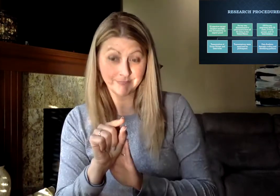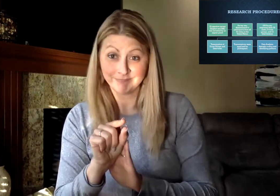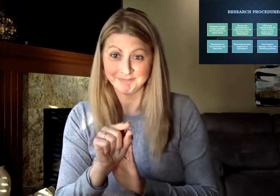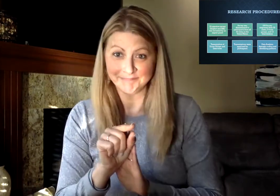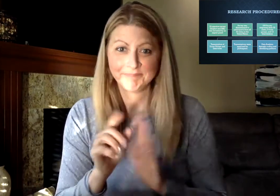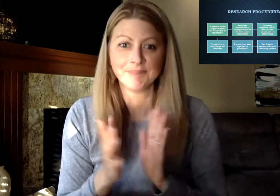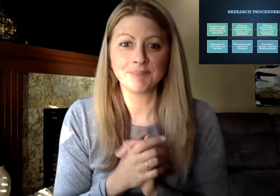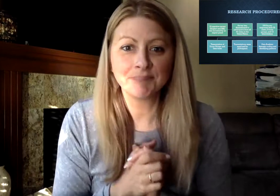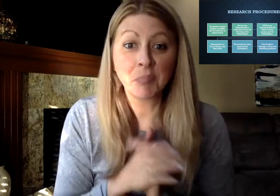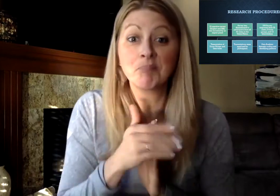grade.